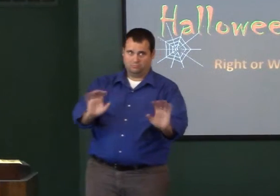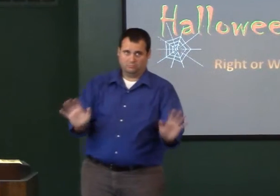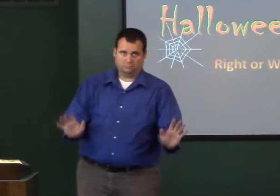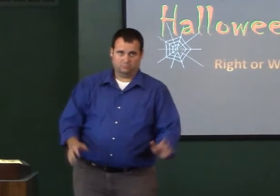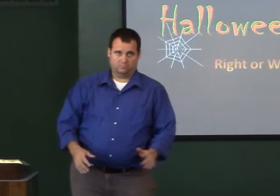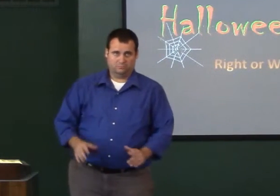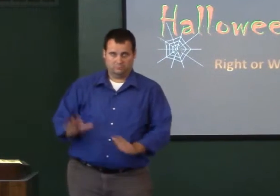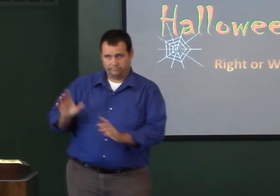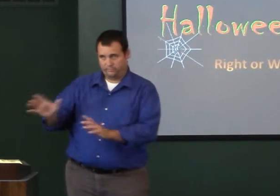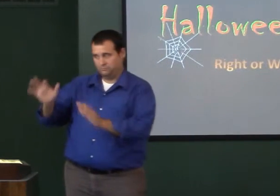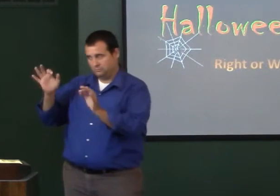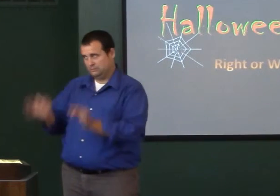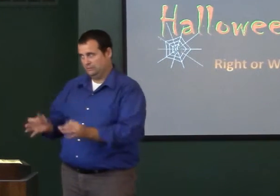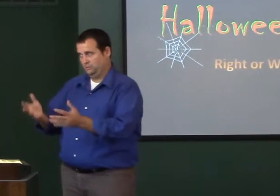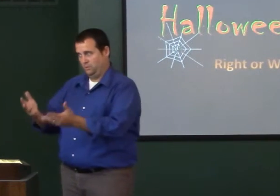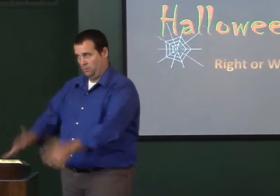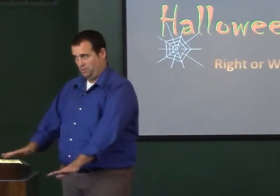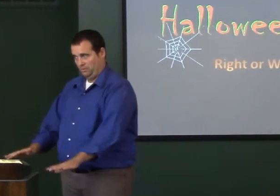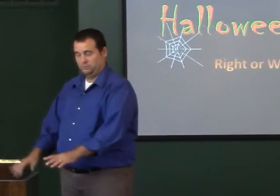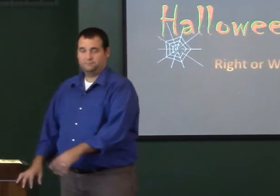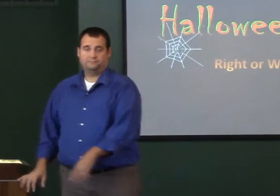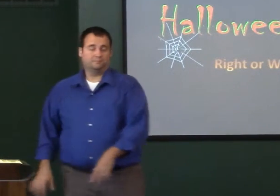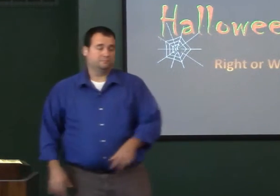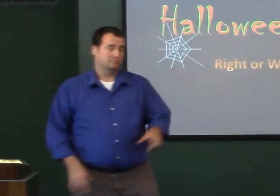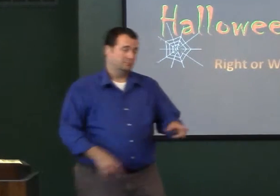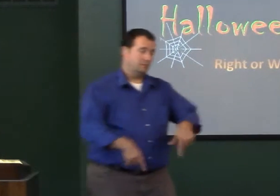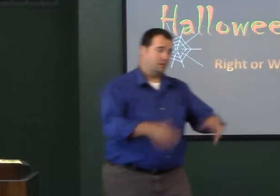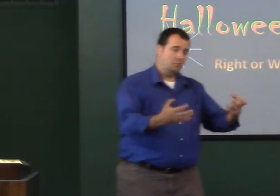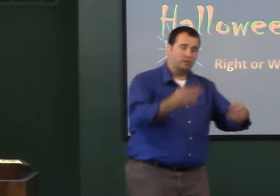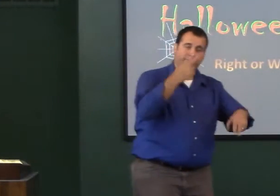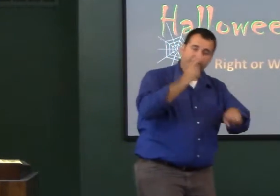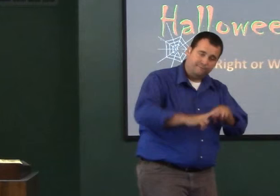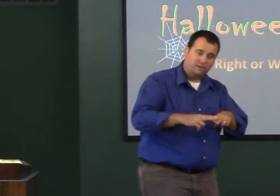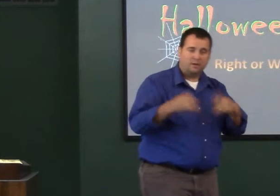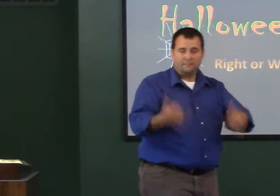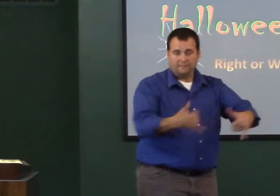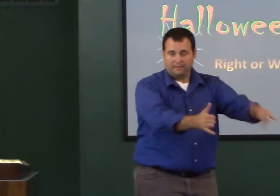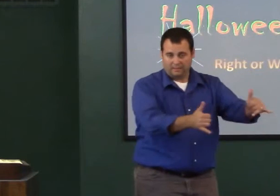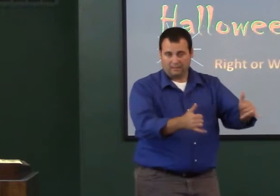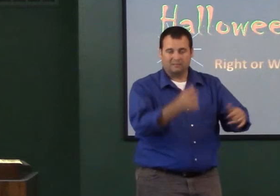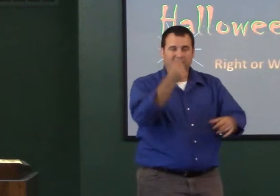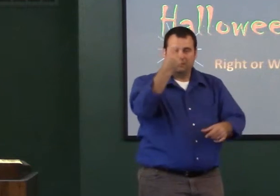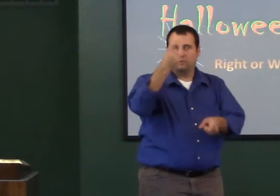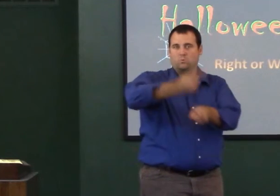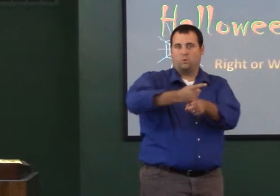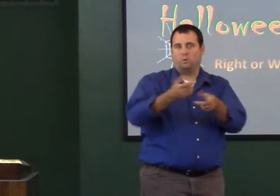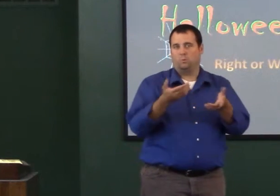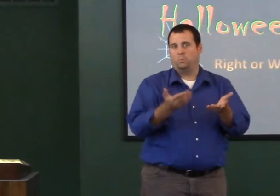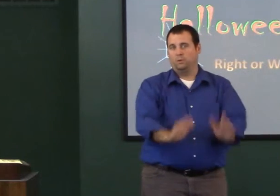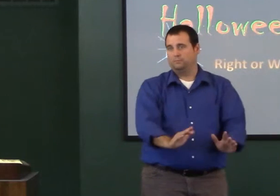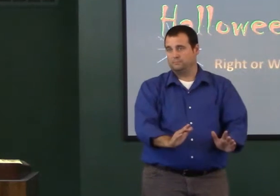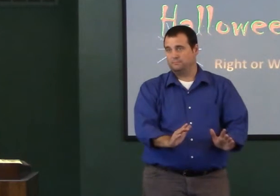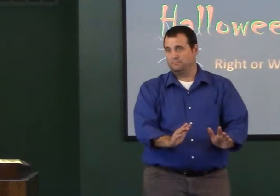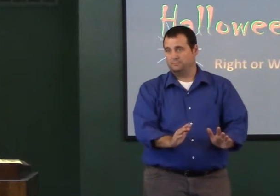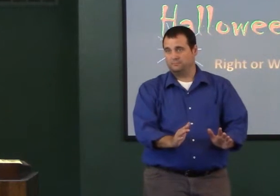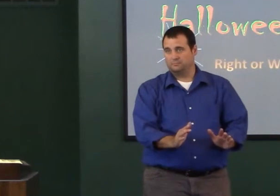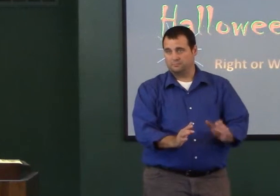it. Nothing wrong with that. It's your decision. Now, if you want to go and have fun and play in the right